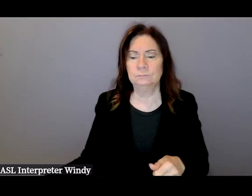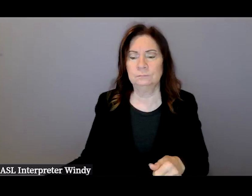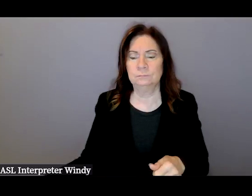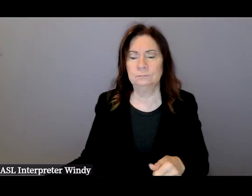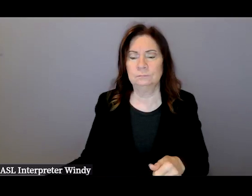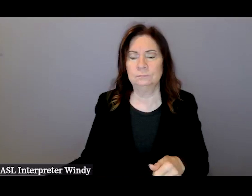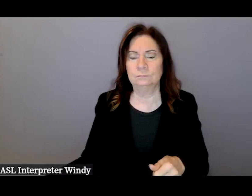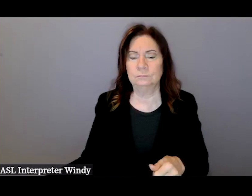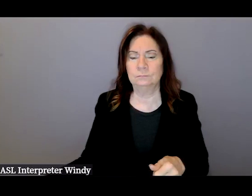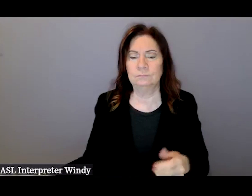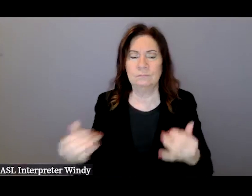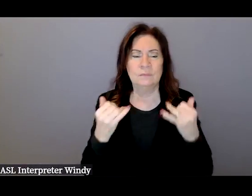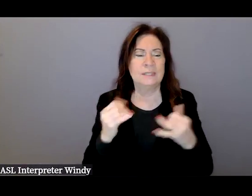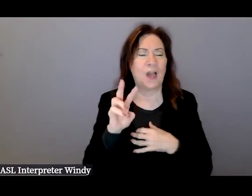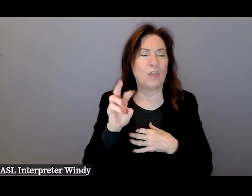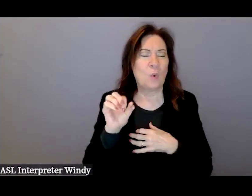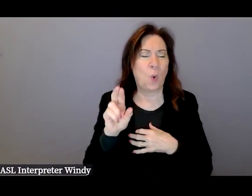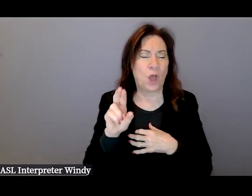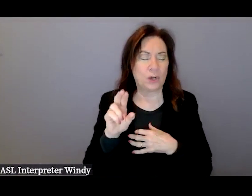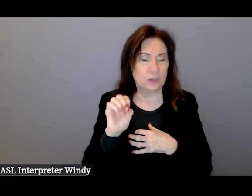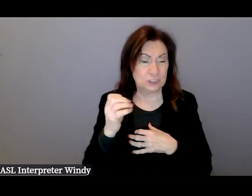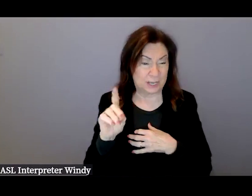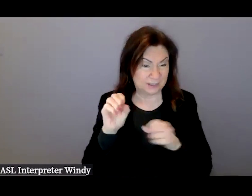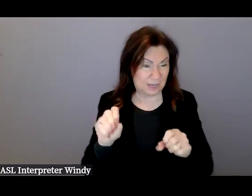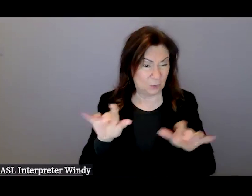watershed. That's the video. Could y'all get that to play?